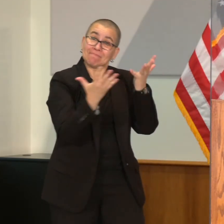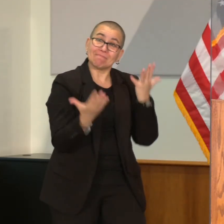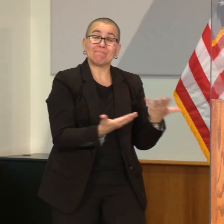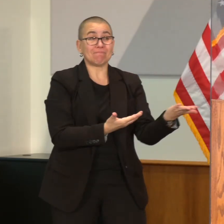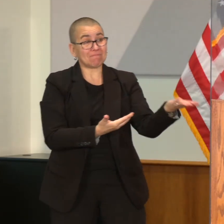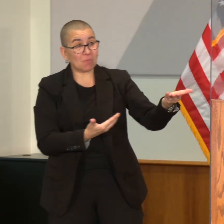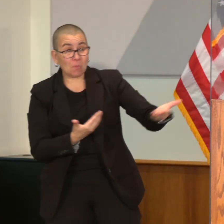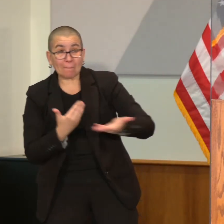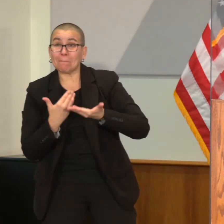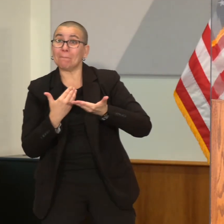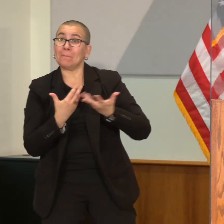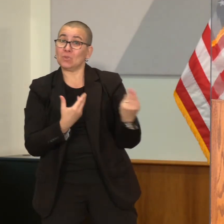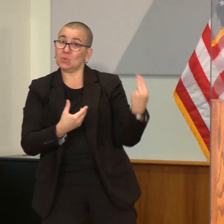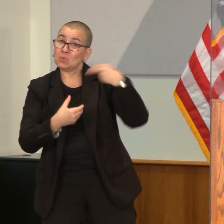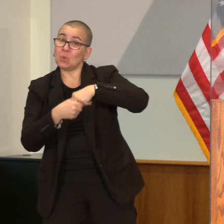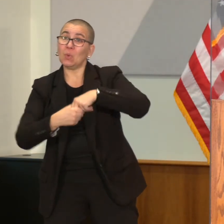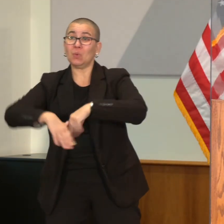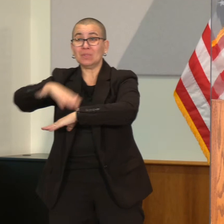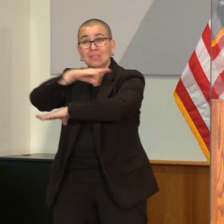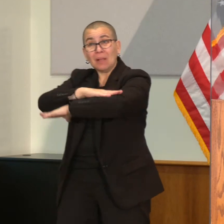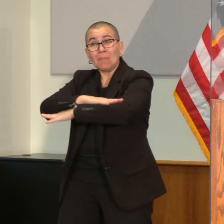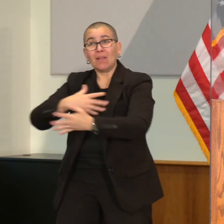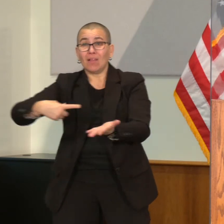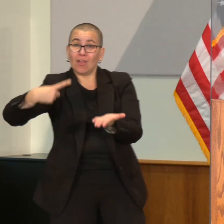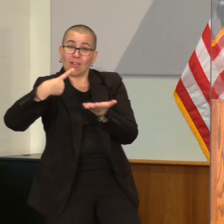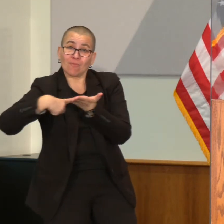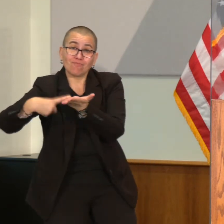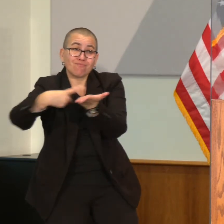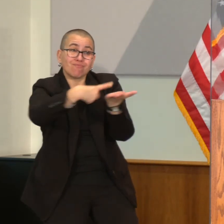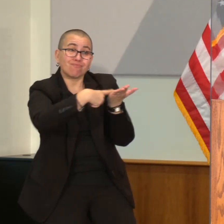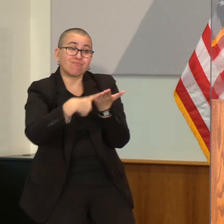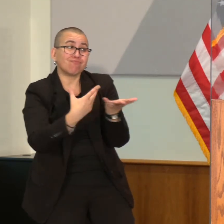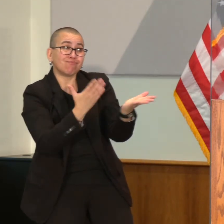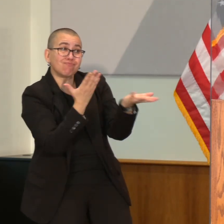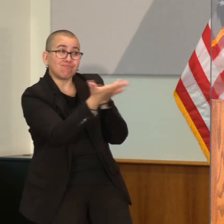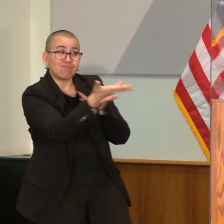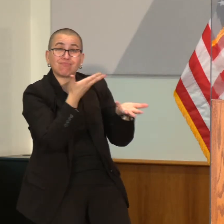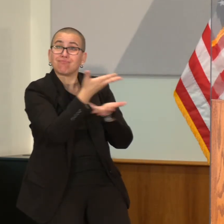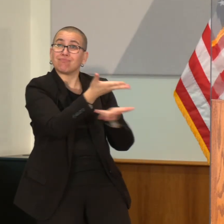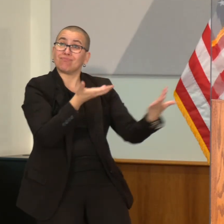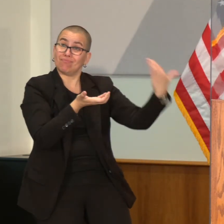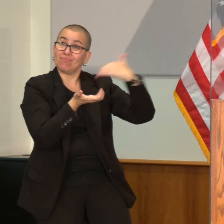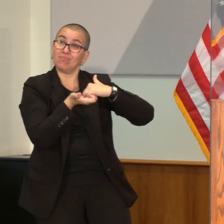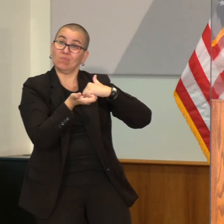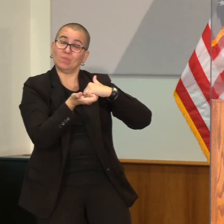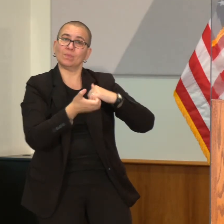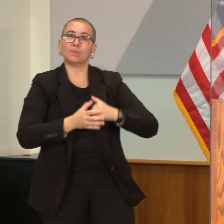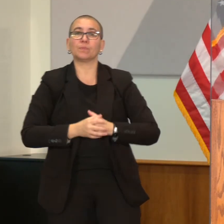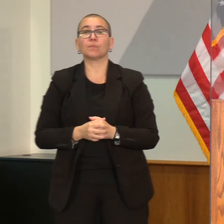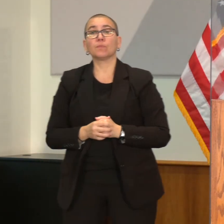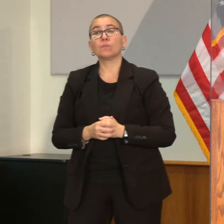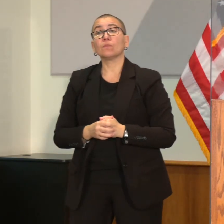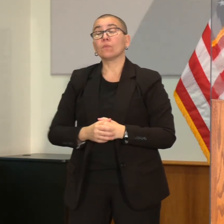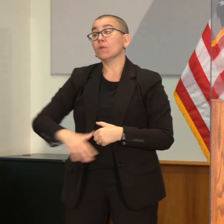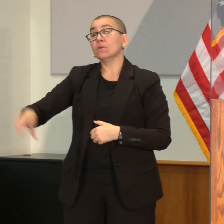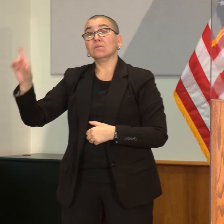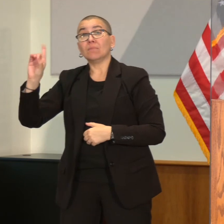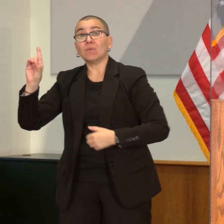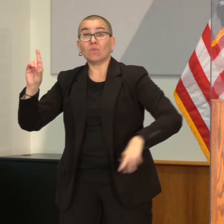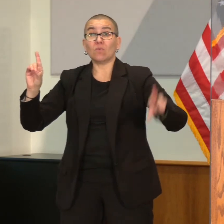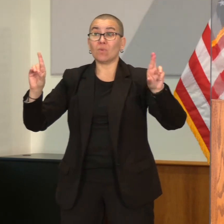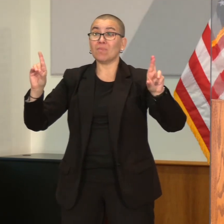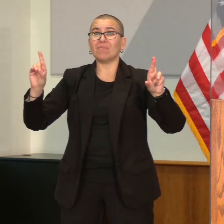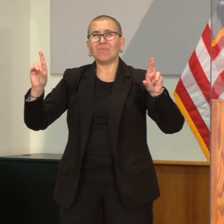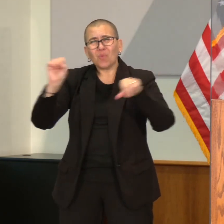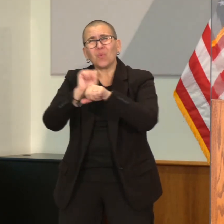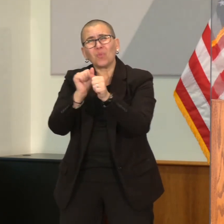They must accept our offer to partner in this work. Democrats and Republicans worked with community and